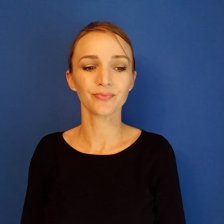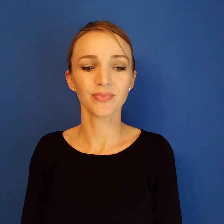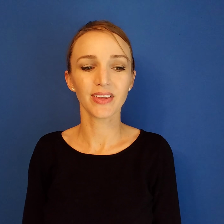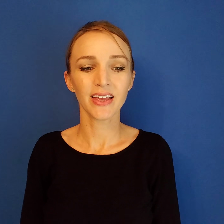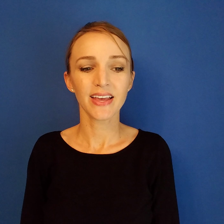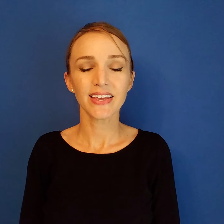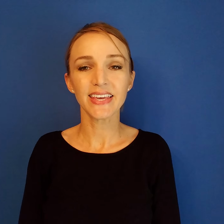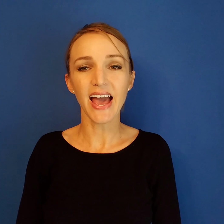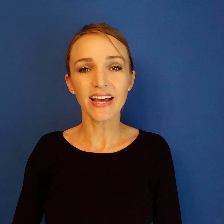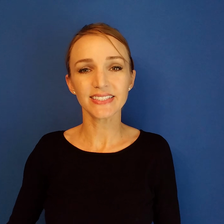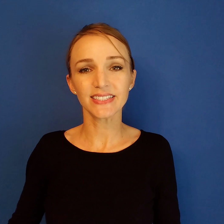Gas.